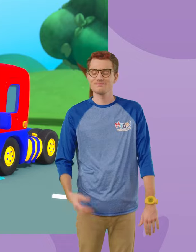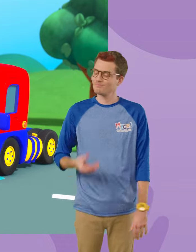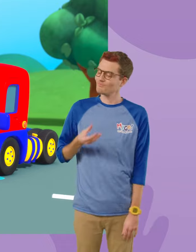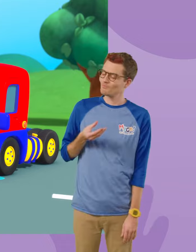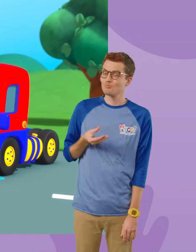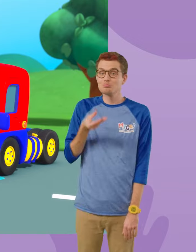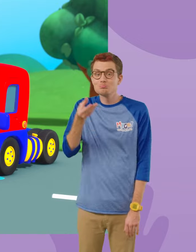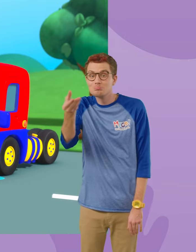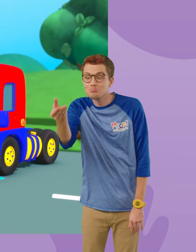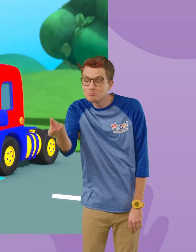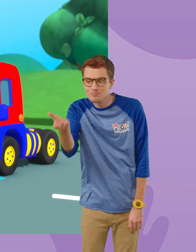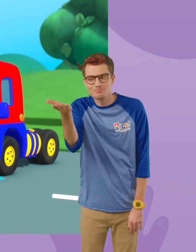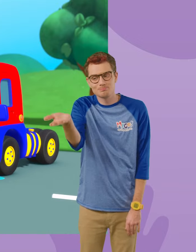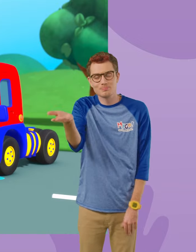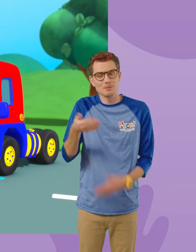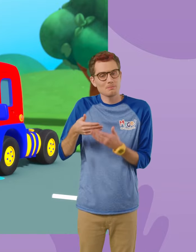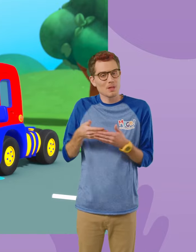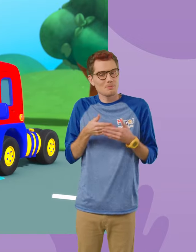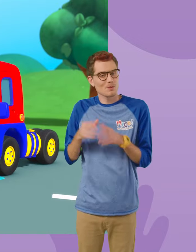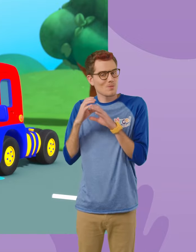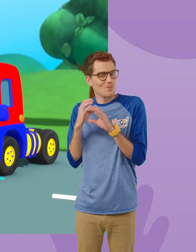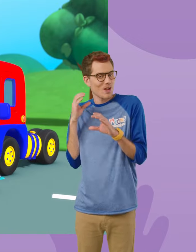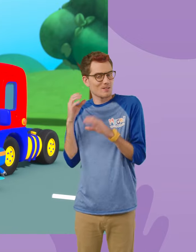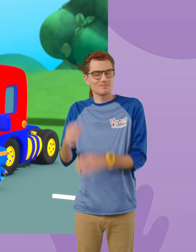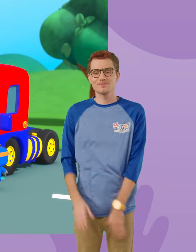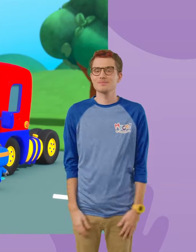Here you go, Baby Truck.